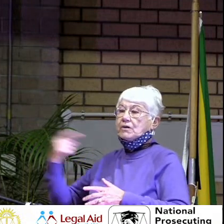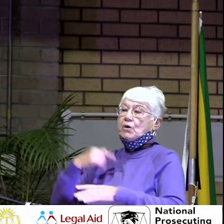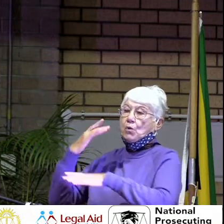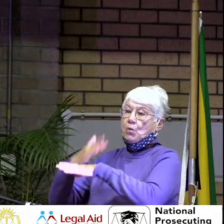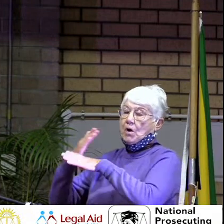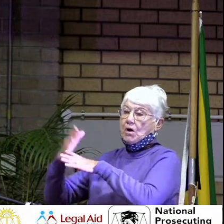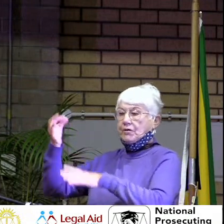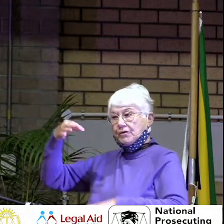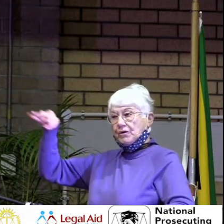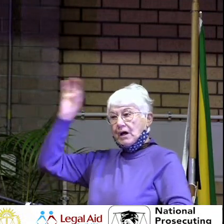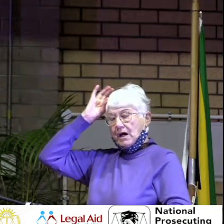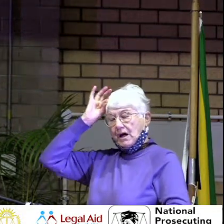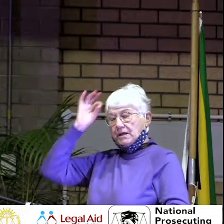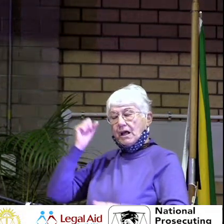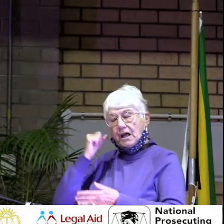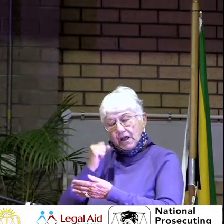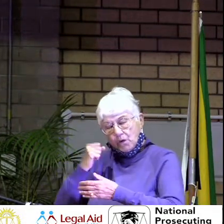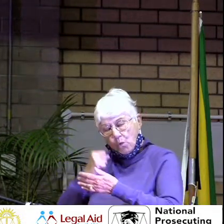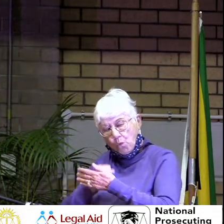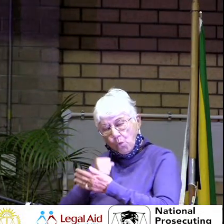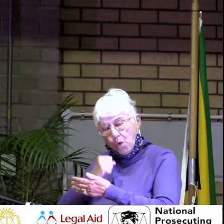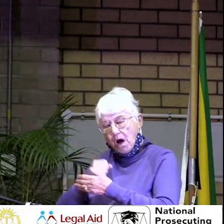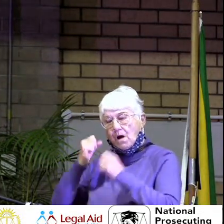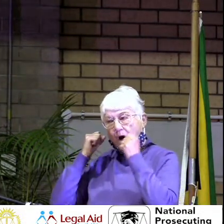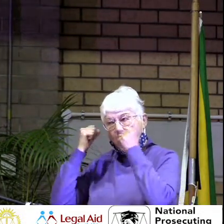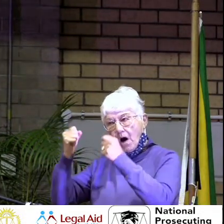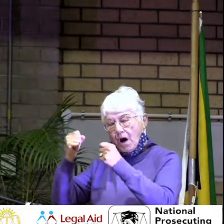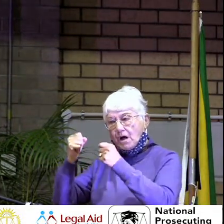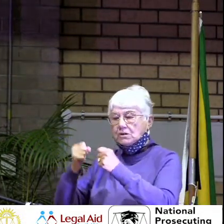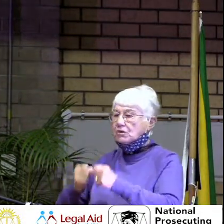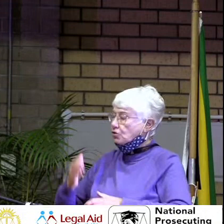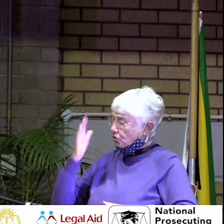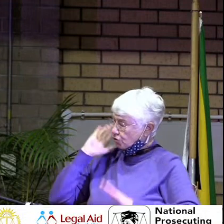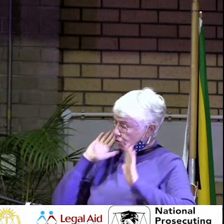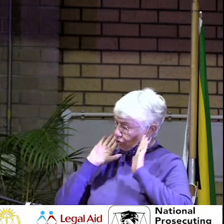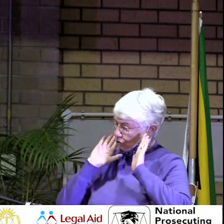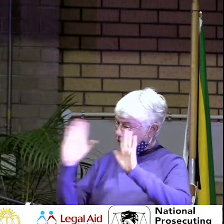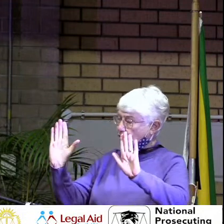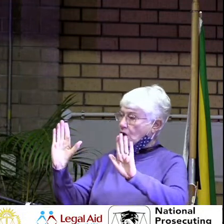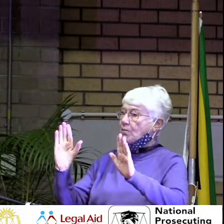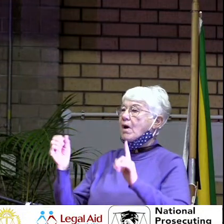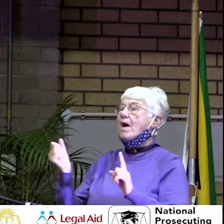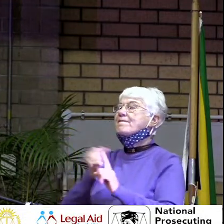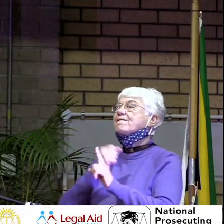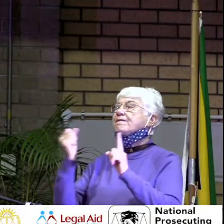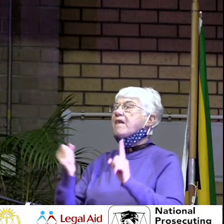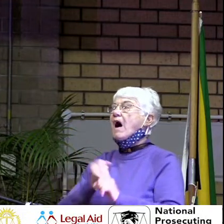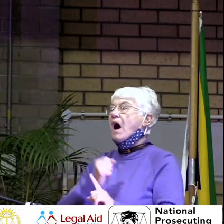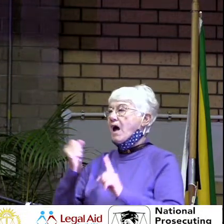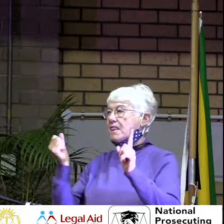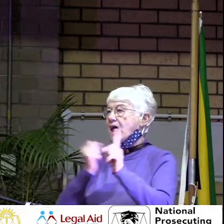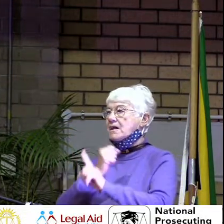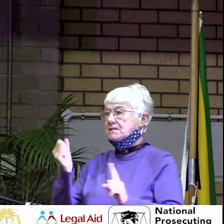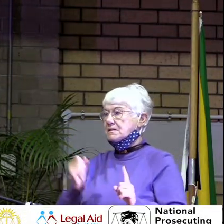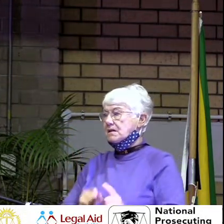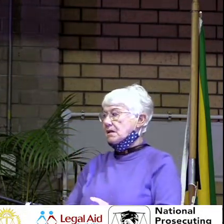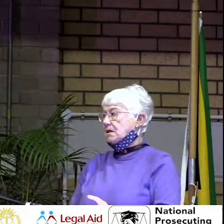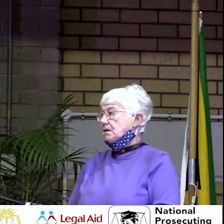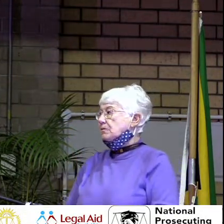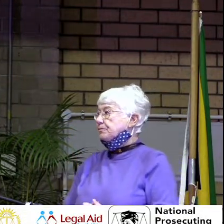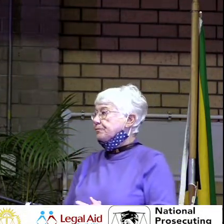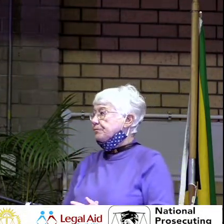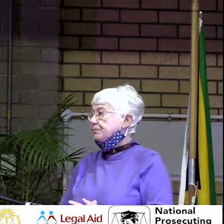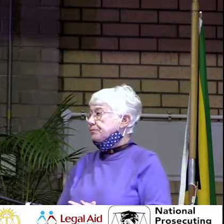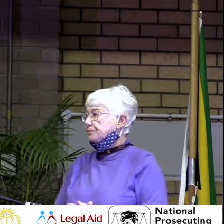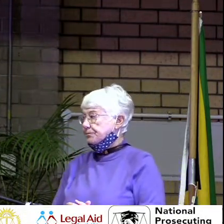that we end this violence. The area of Delft remains a priority in terms of